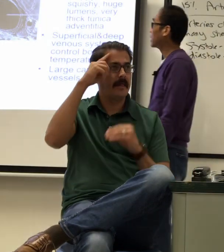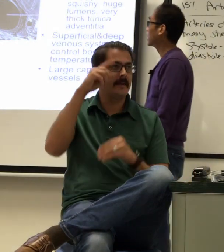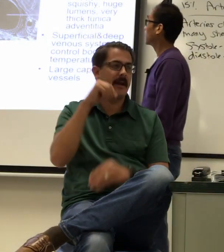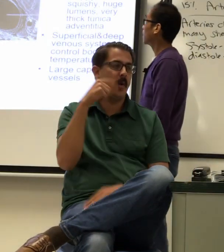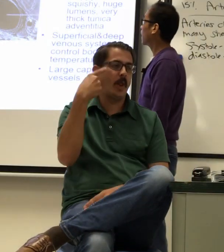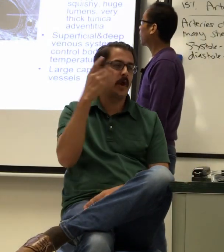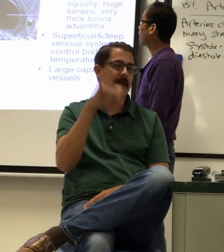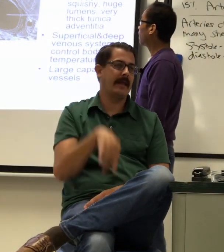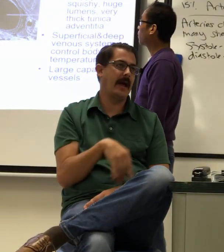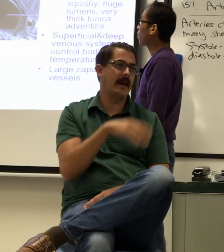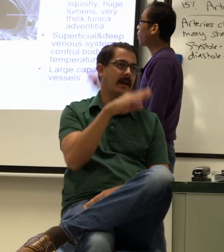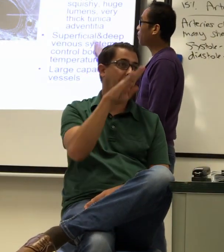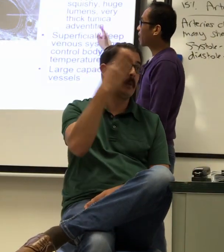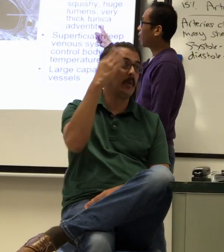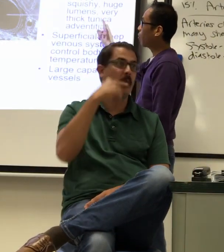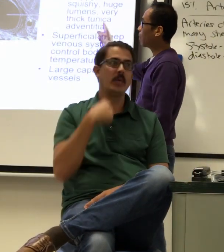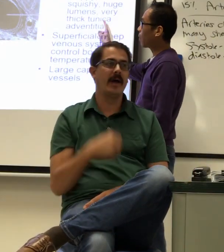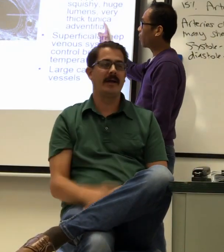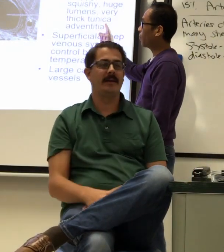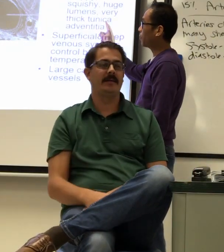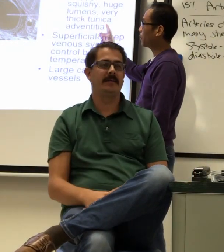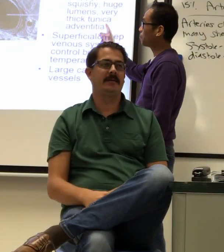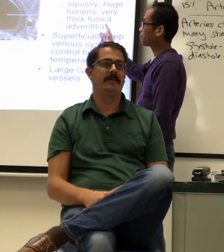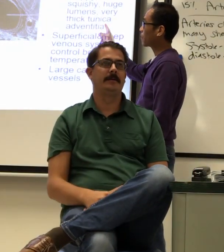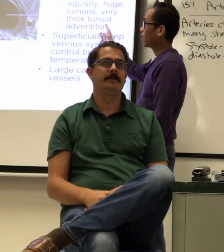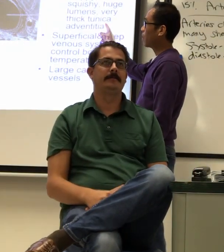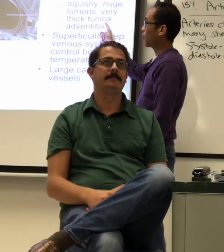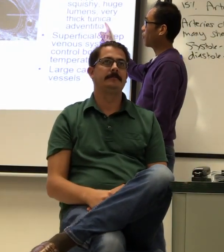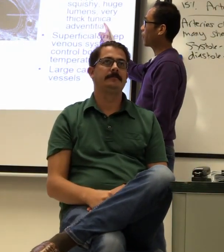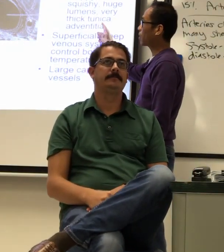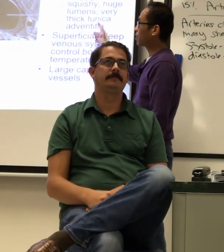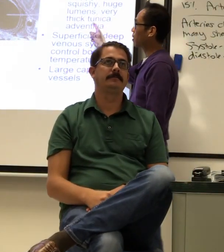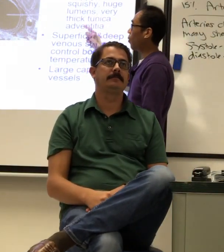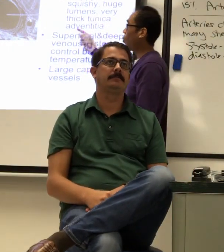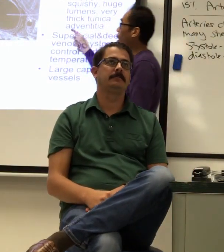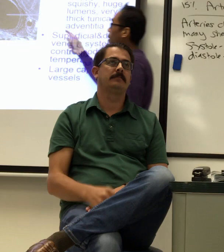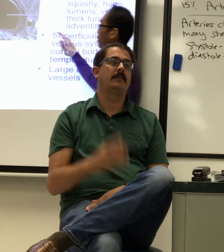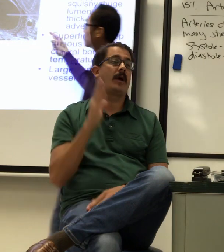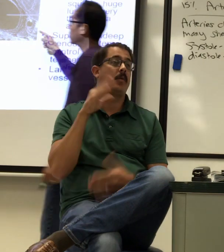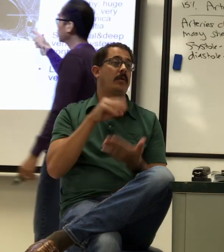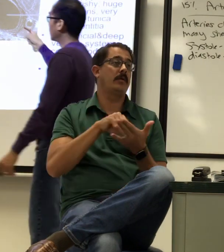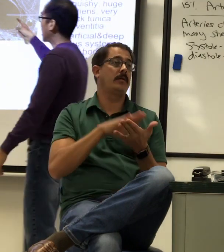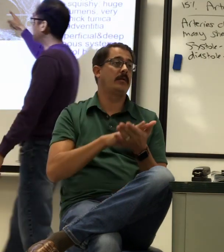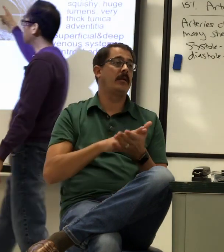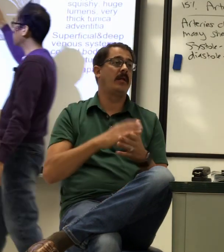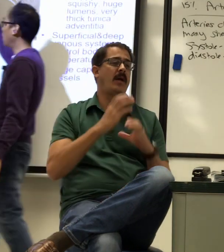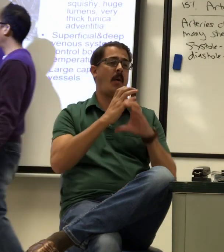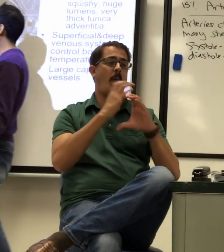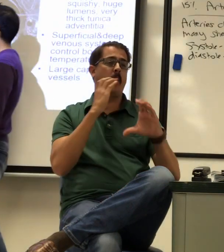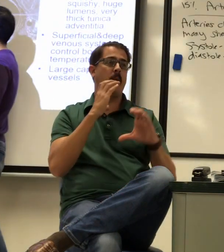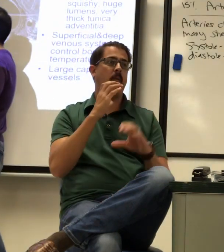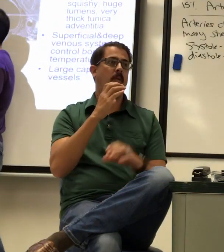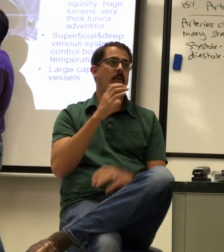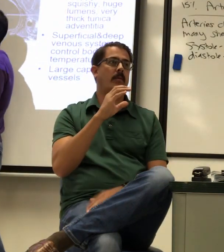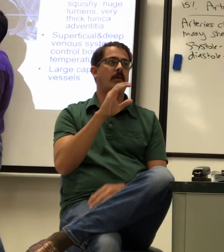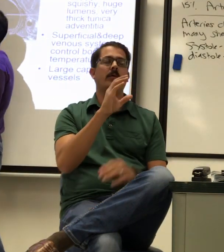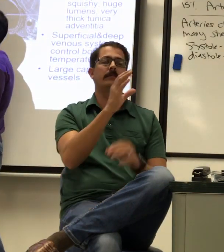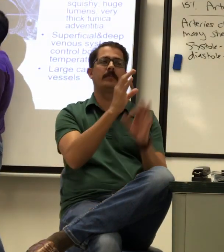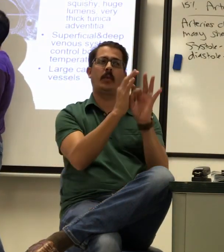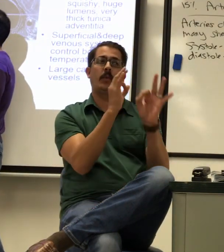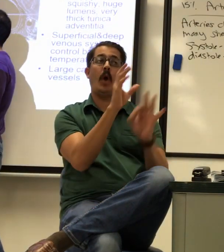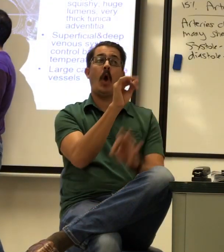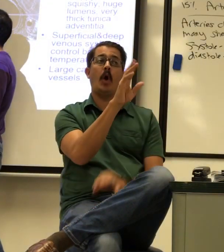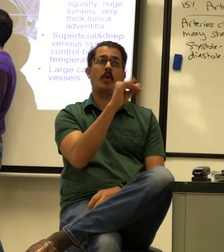that. Well, one thing I will put, the thick-walled nature of the arteries